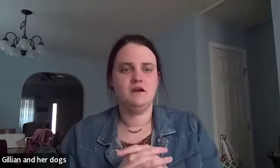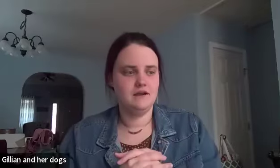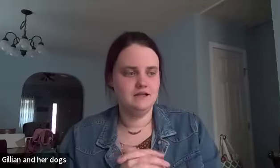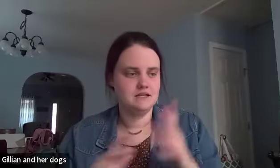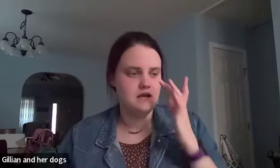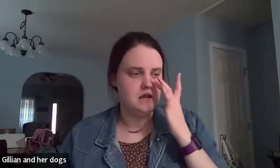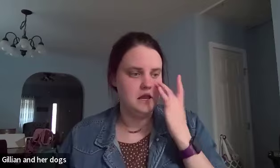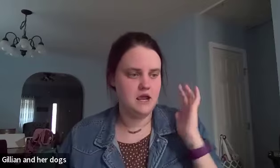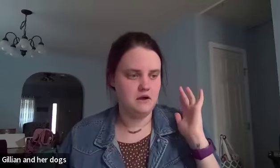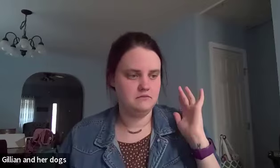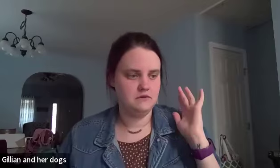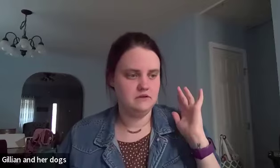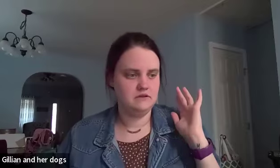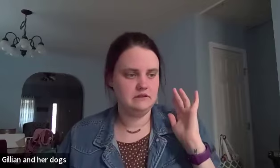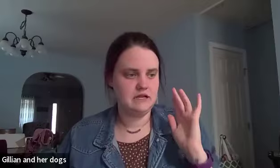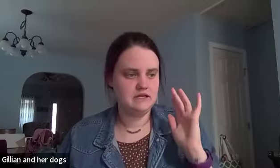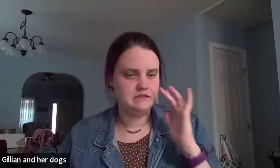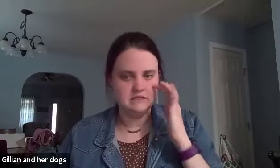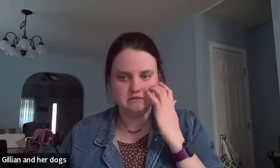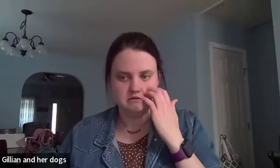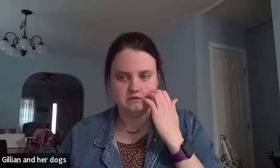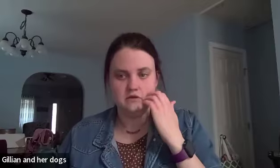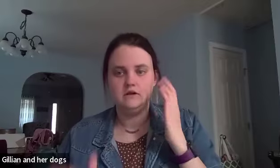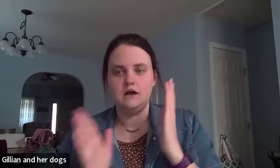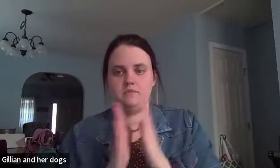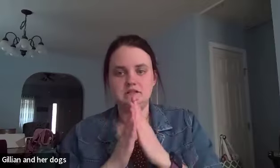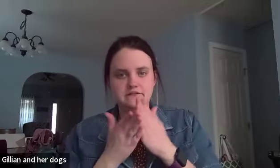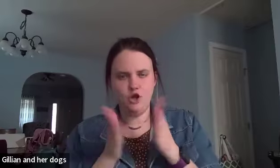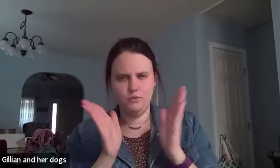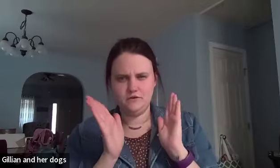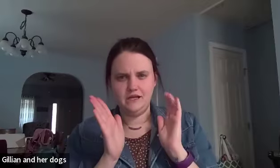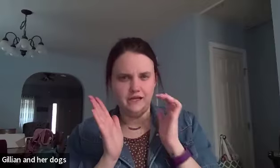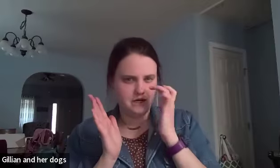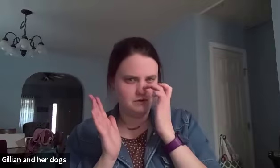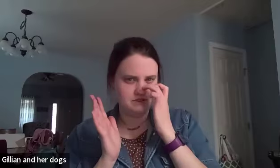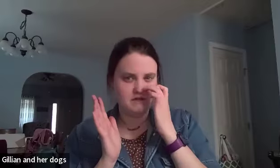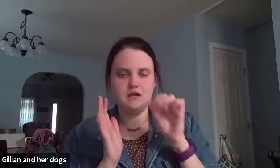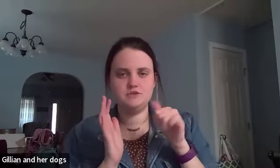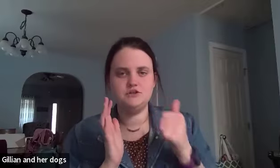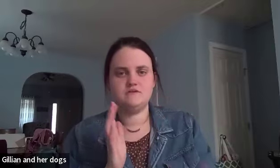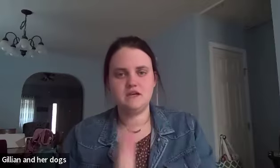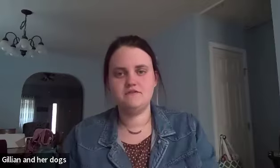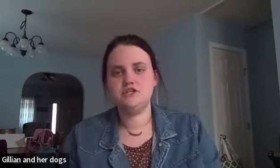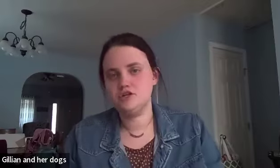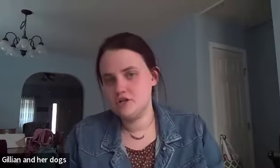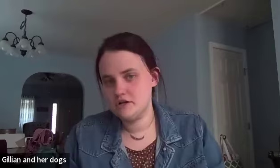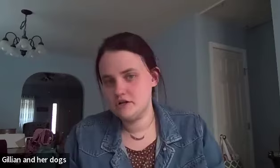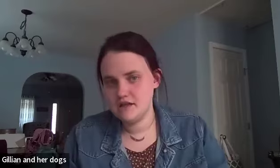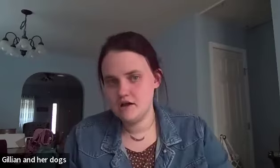All right. Now, let's, I'm going to leave it open for any animals, other animals you can think of that you're curious